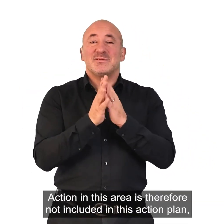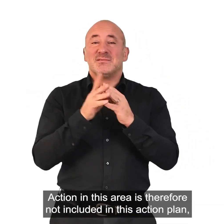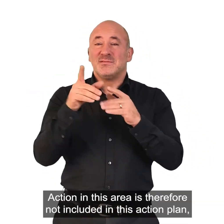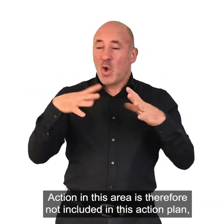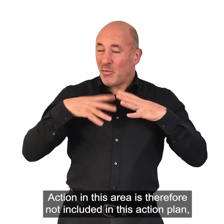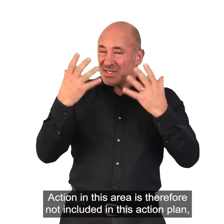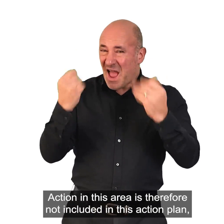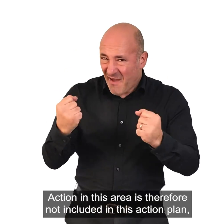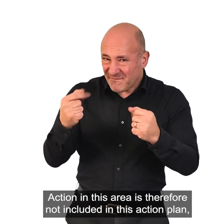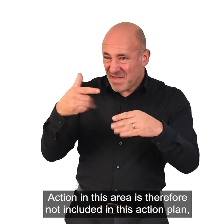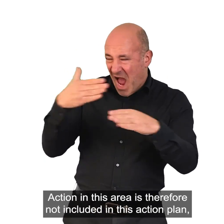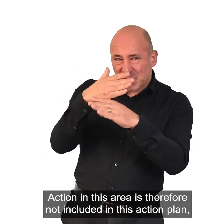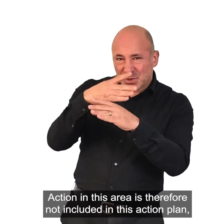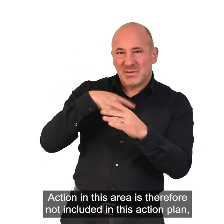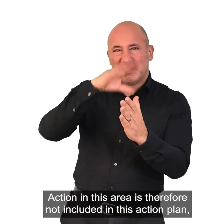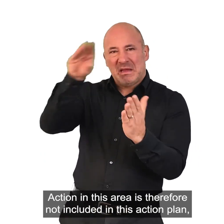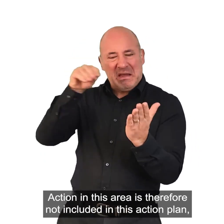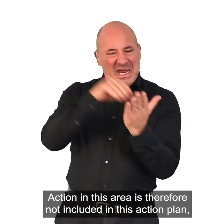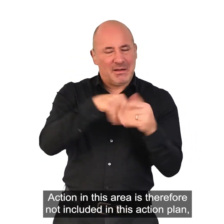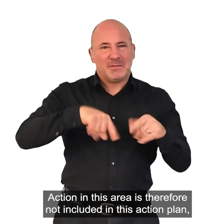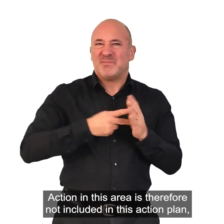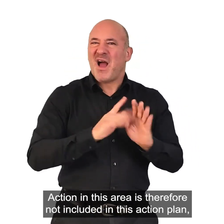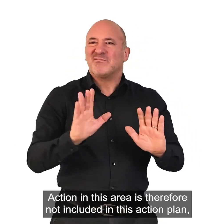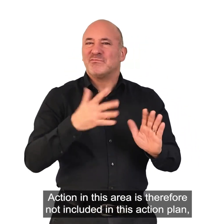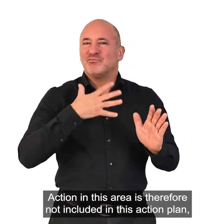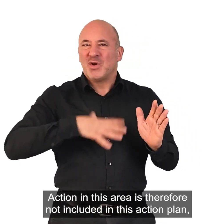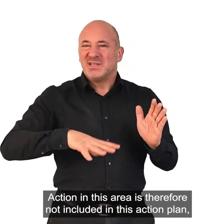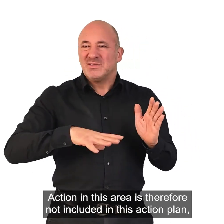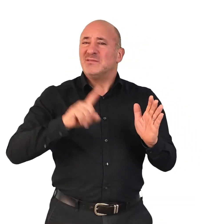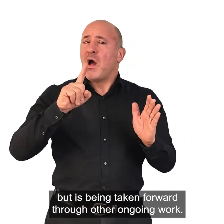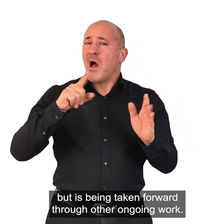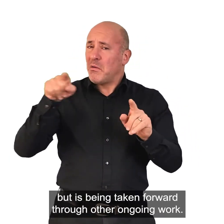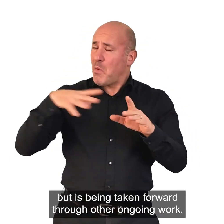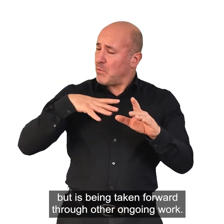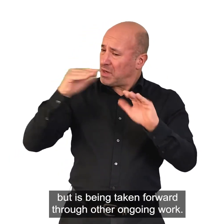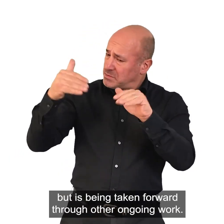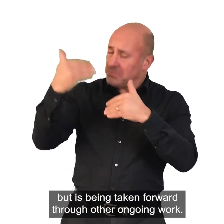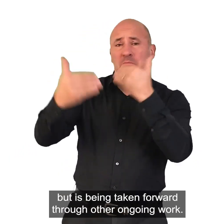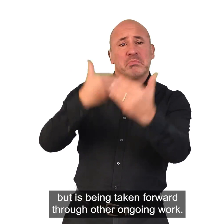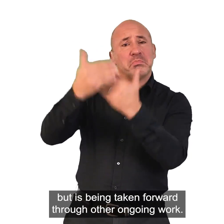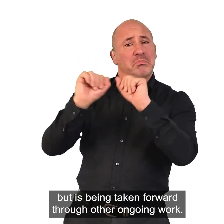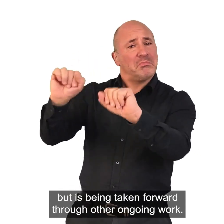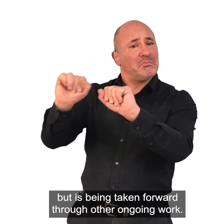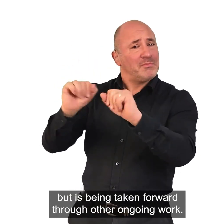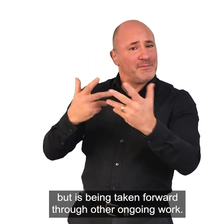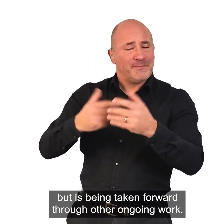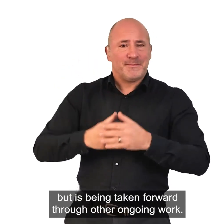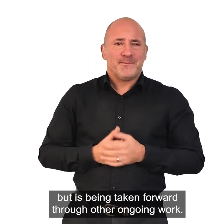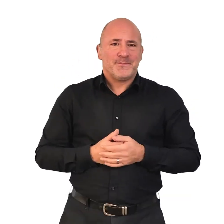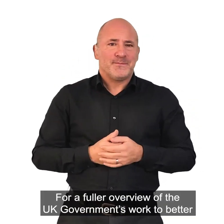Action in this area is therefore not included in this action plan, but is being taken forward through other ongoing